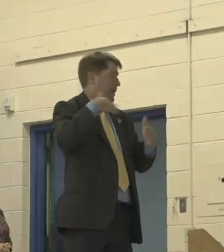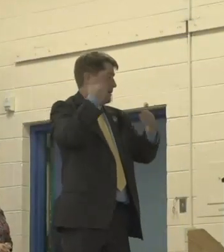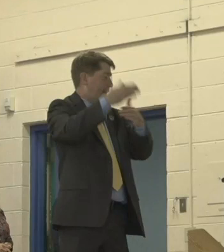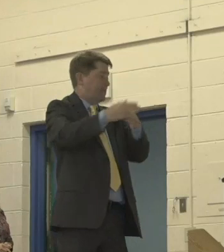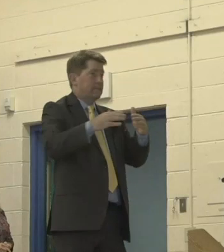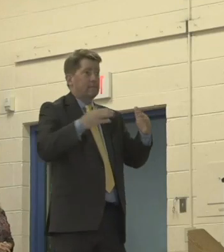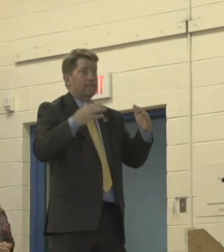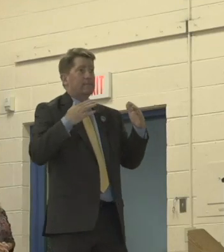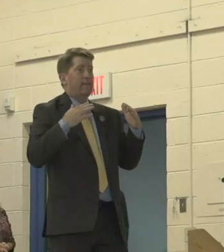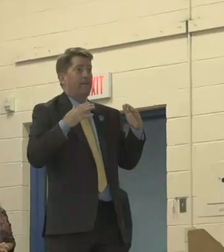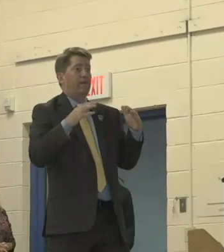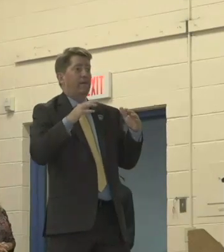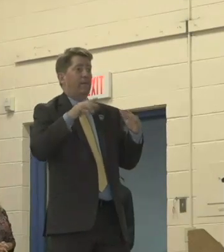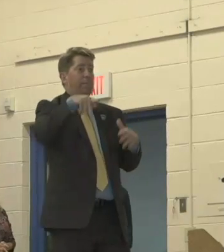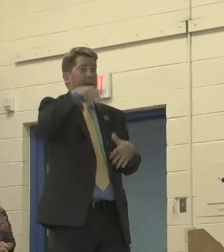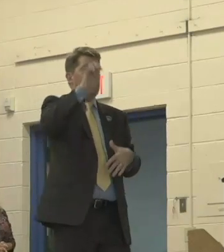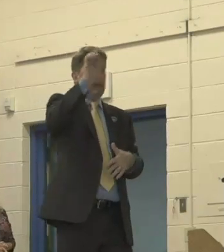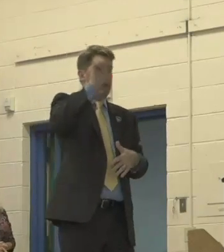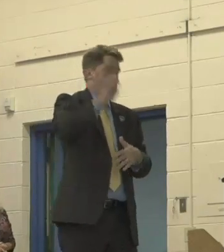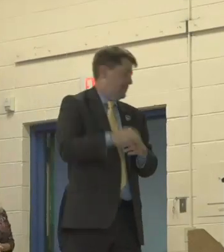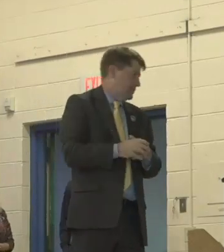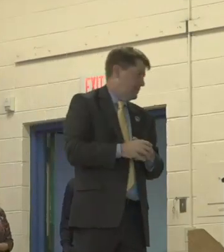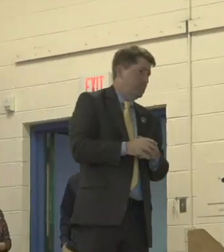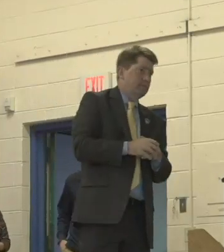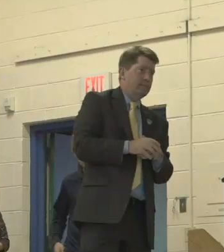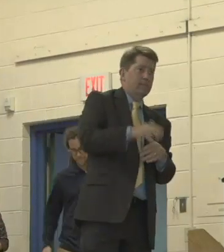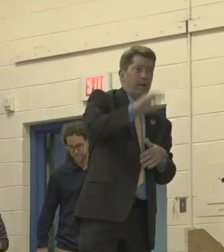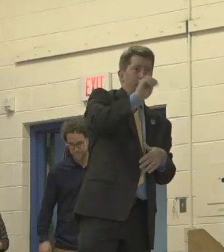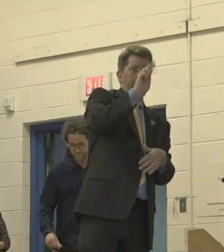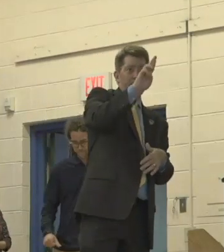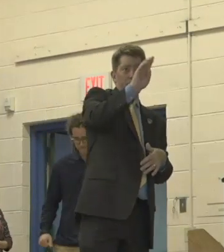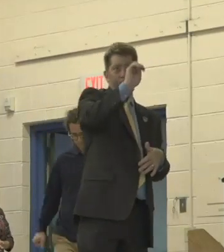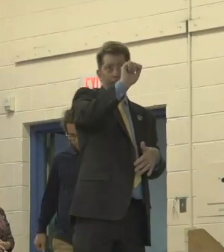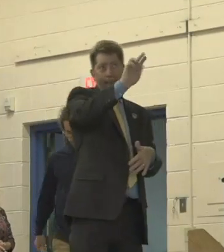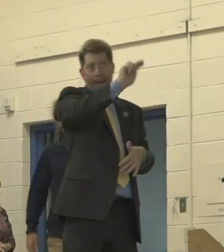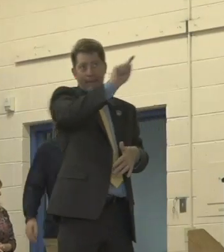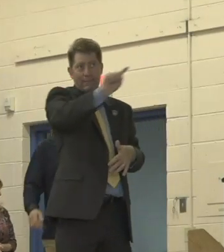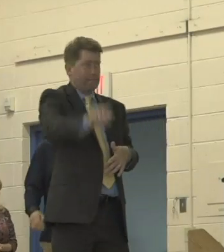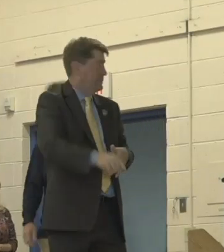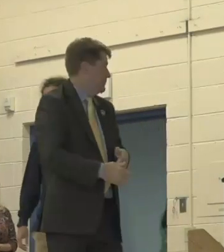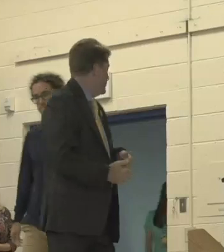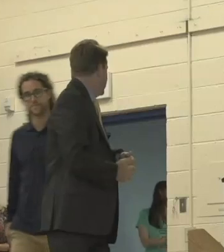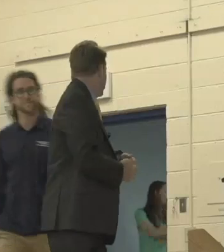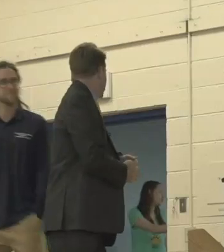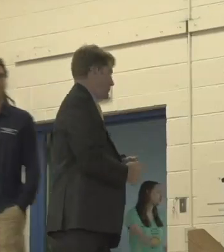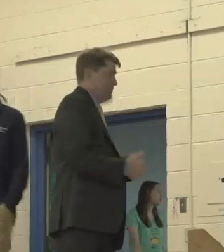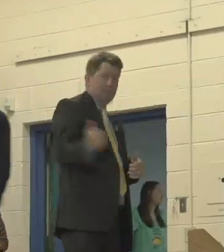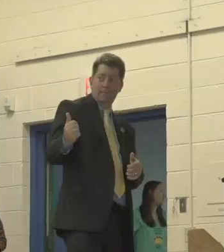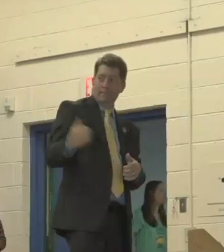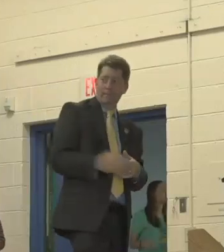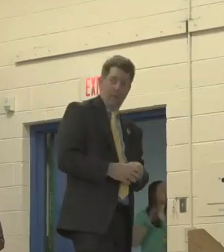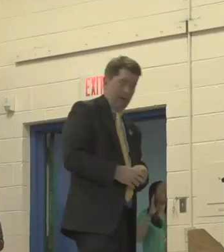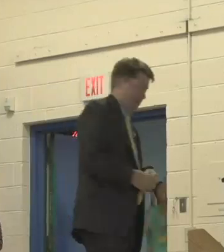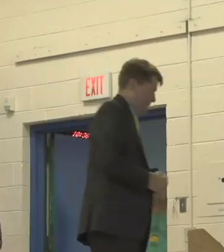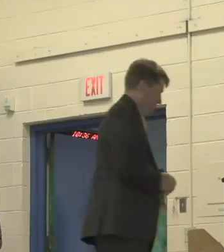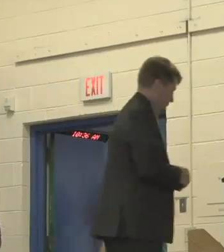All right, so next we have our PE teacher, Mr. Mance. There he is.